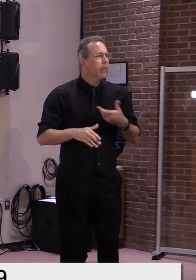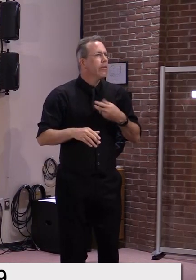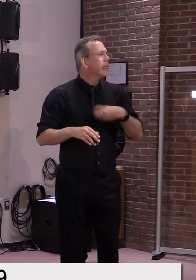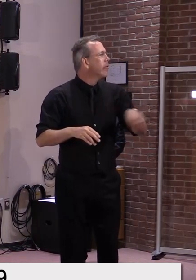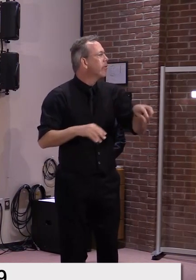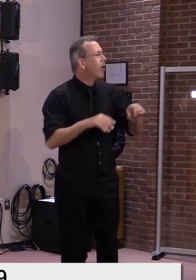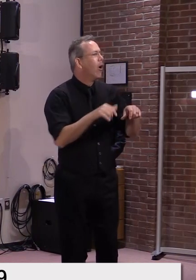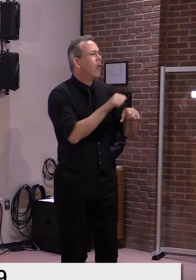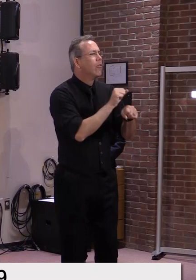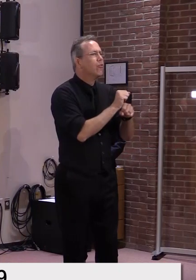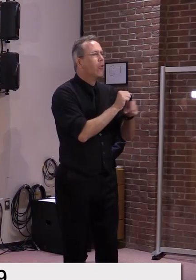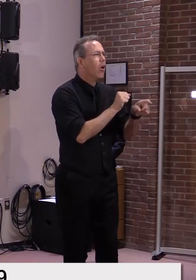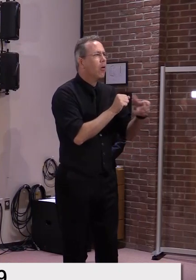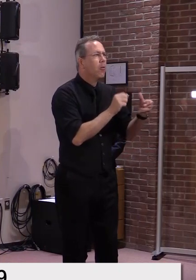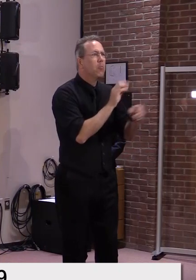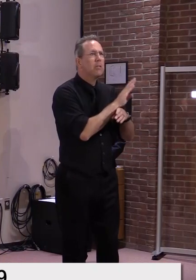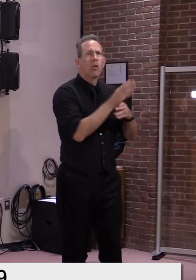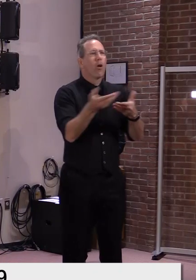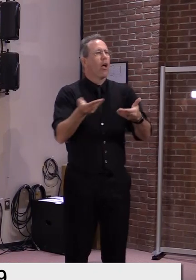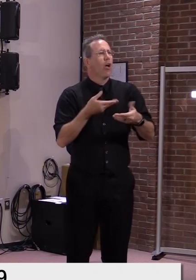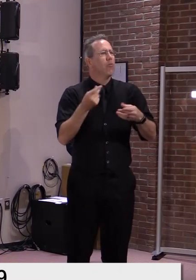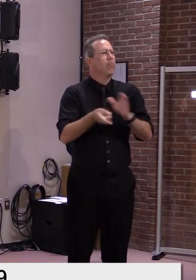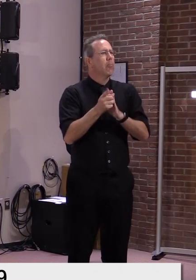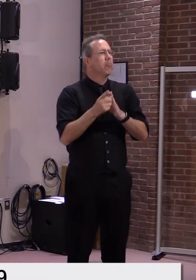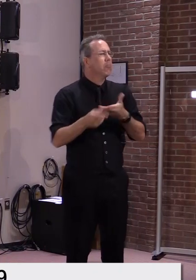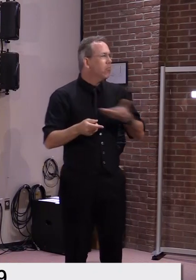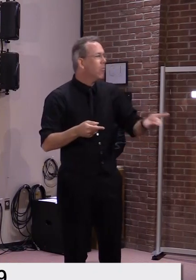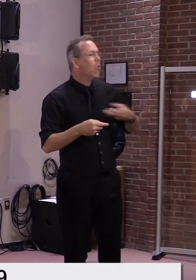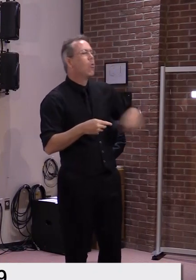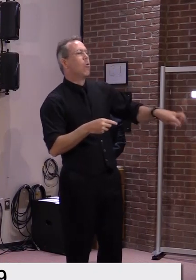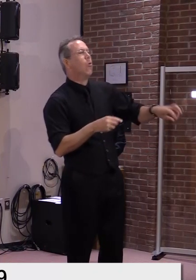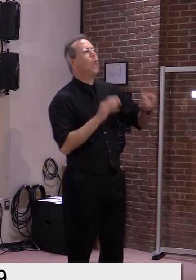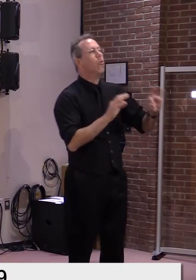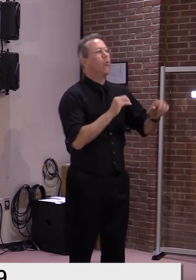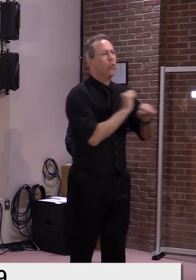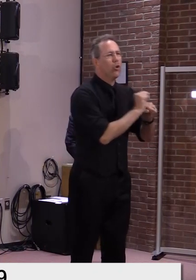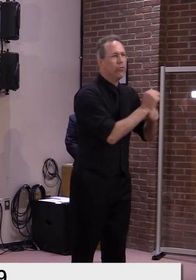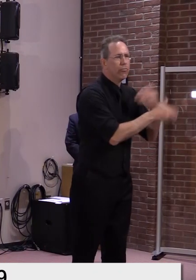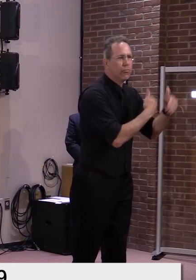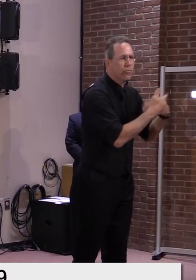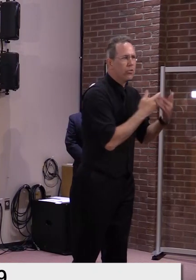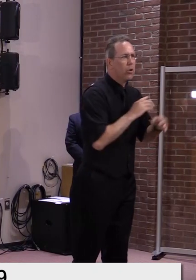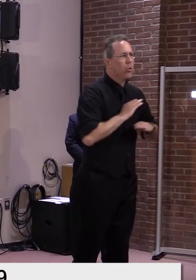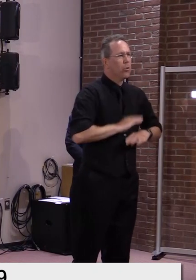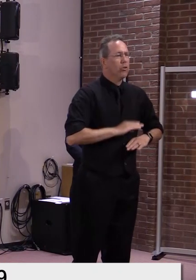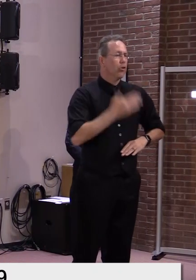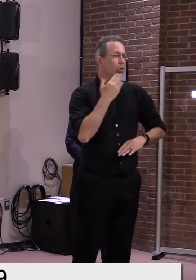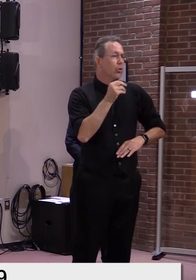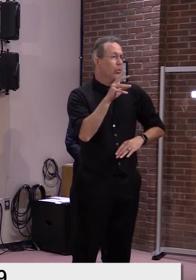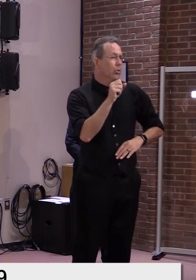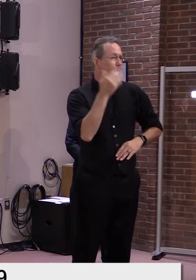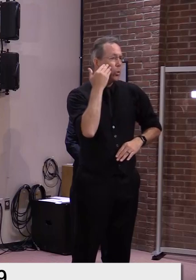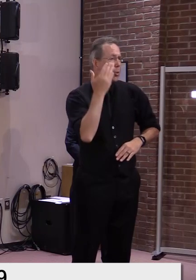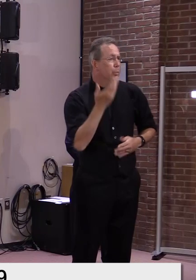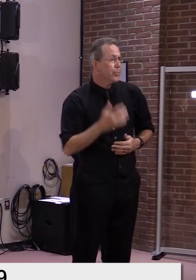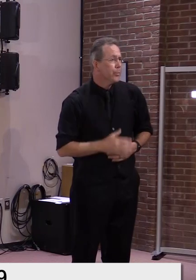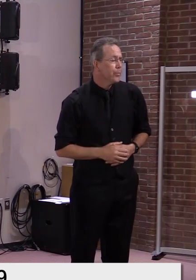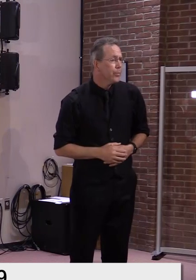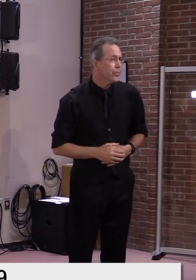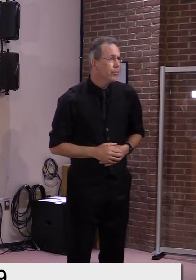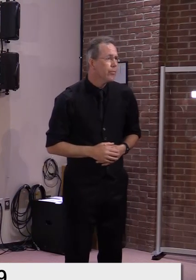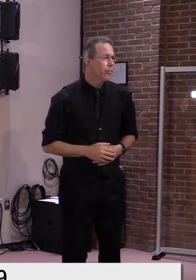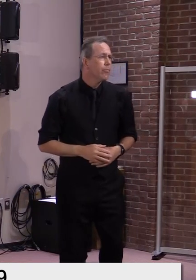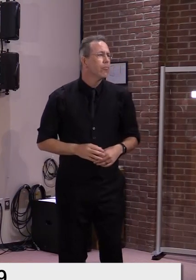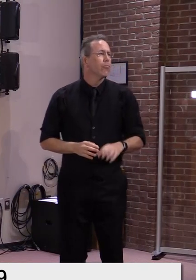employer. So I'm hearing more and more of those stories, which is always good news. I bet. Thank you very